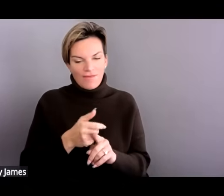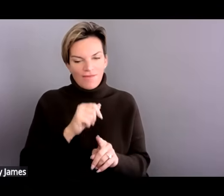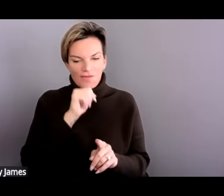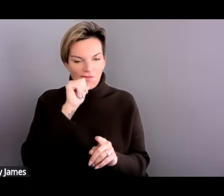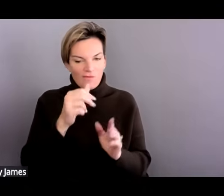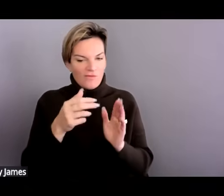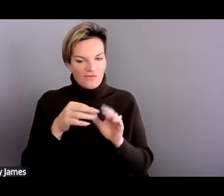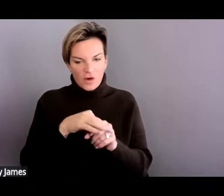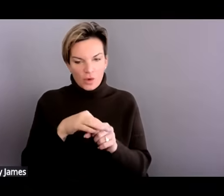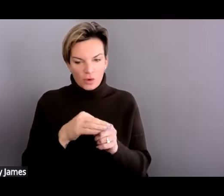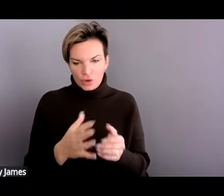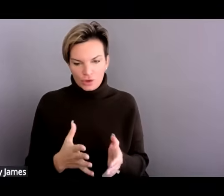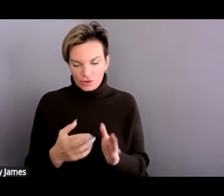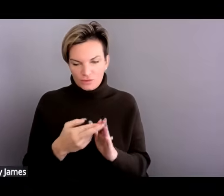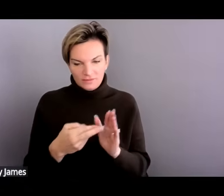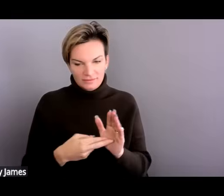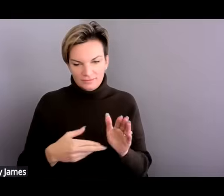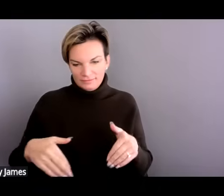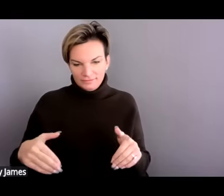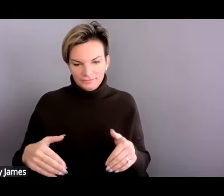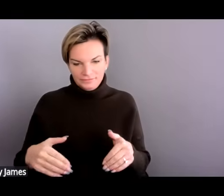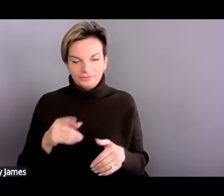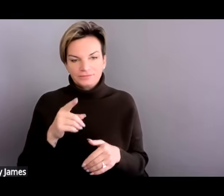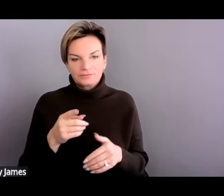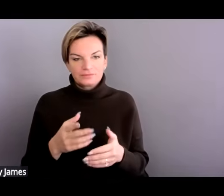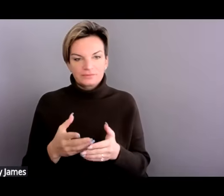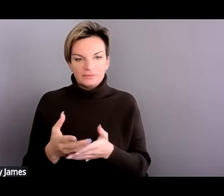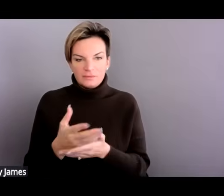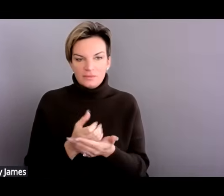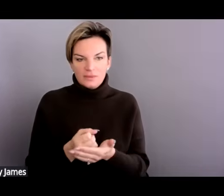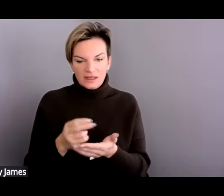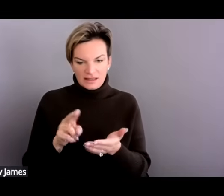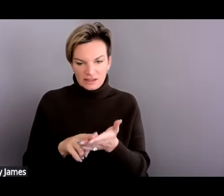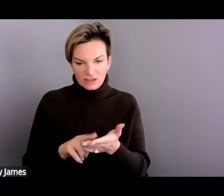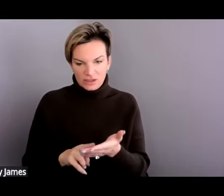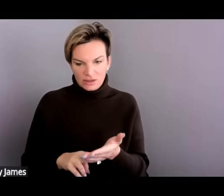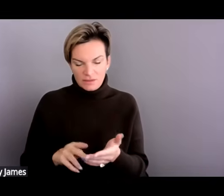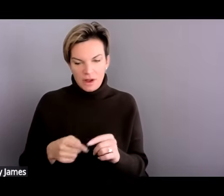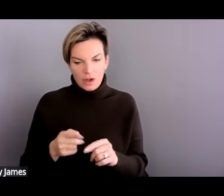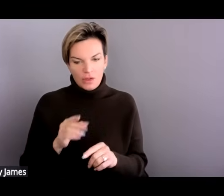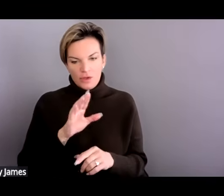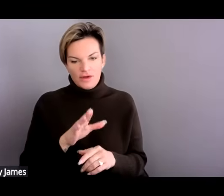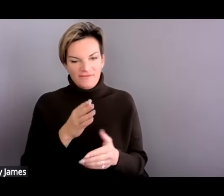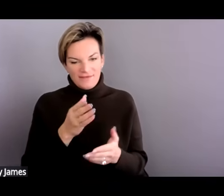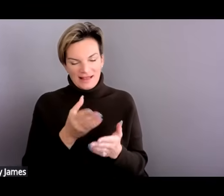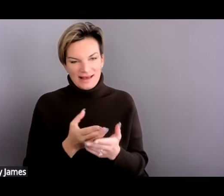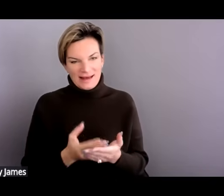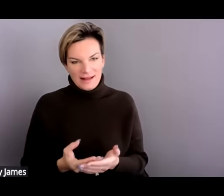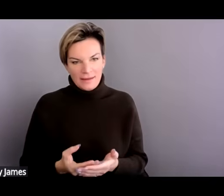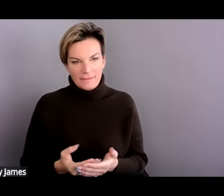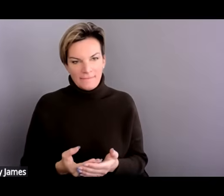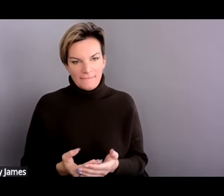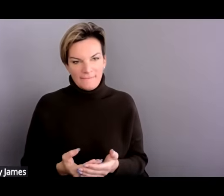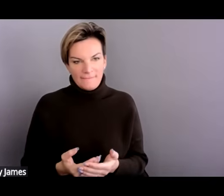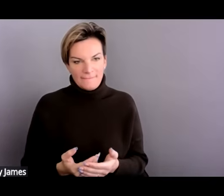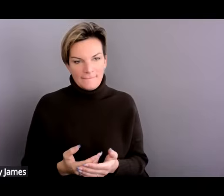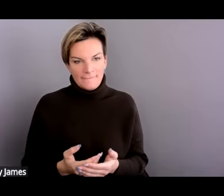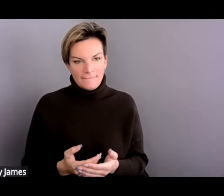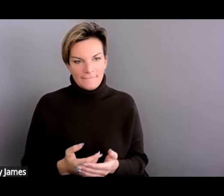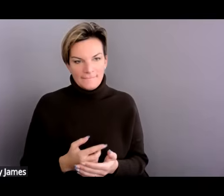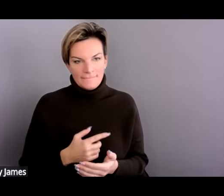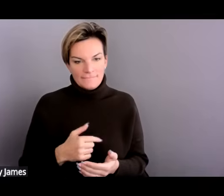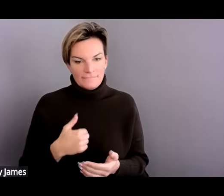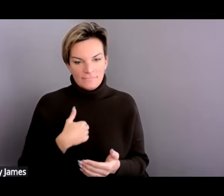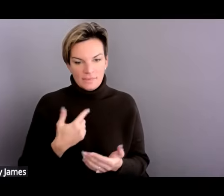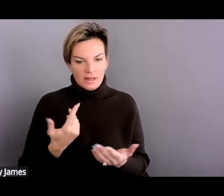are gathering signatures, and when there is a question about their signature validity, we come up with pumping mud